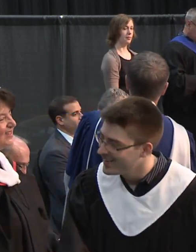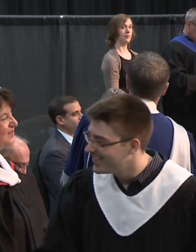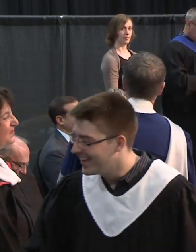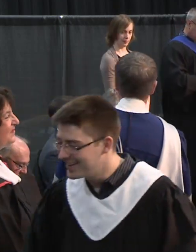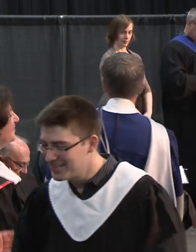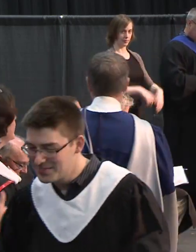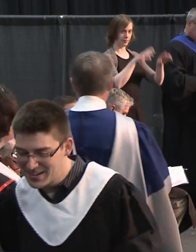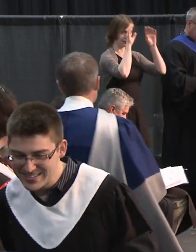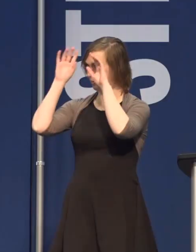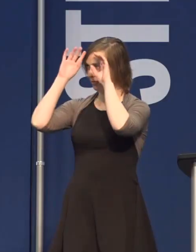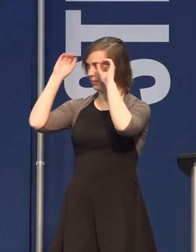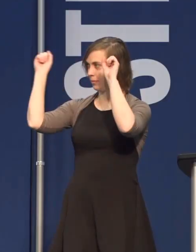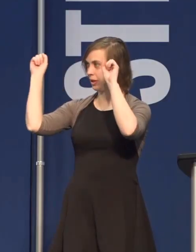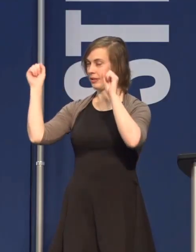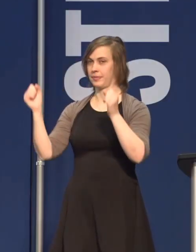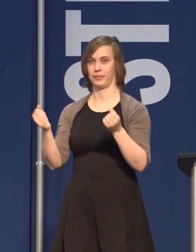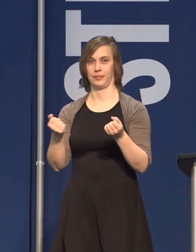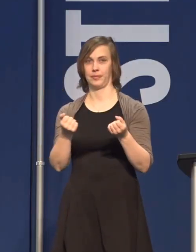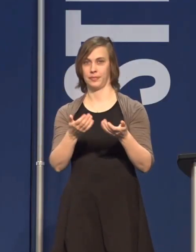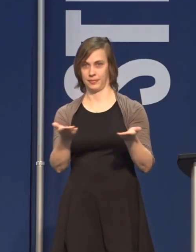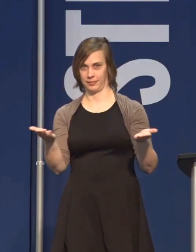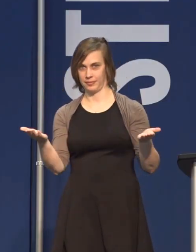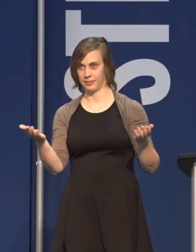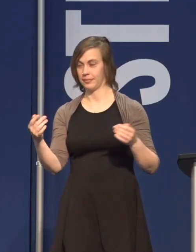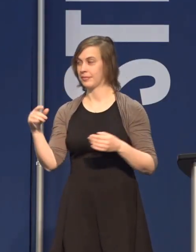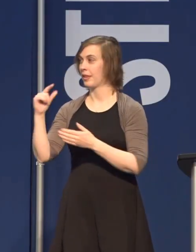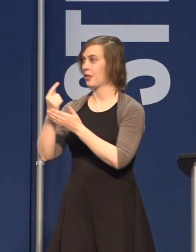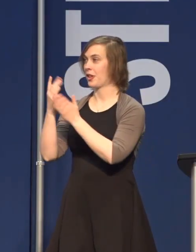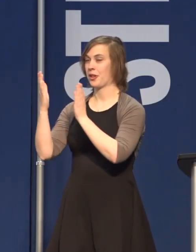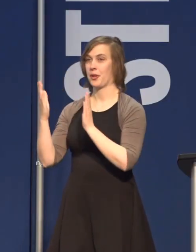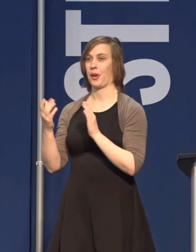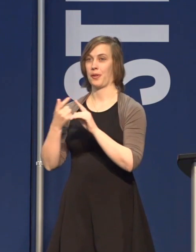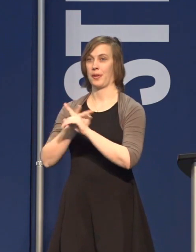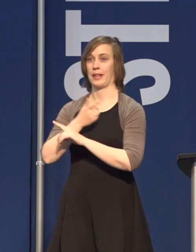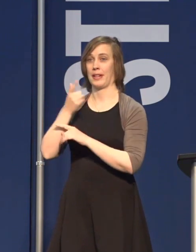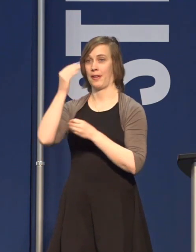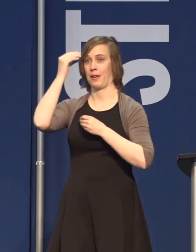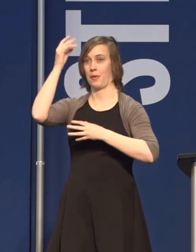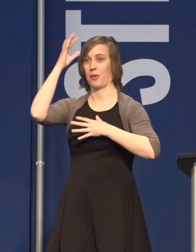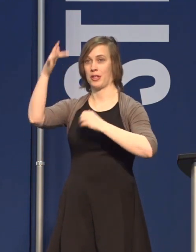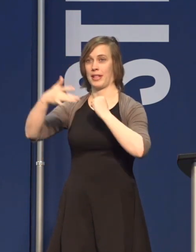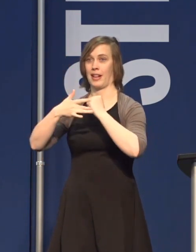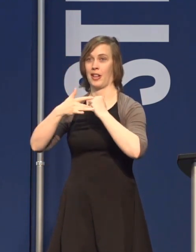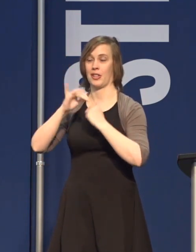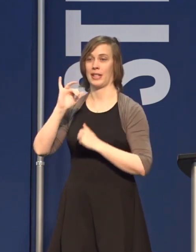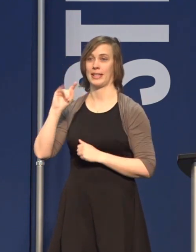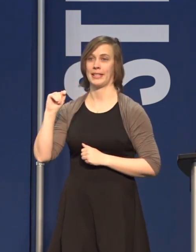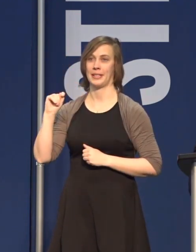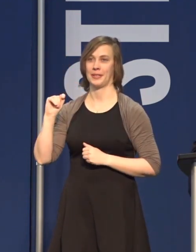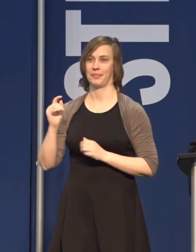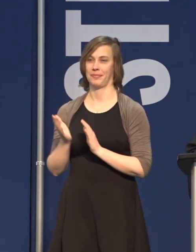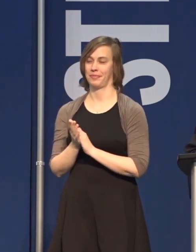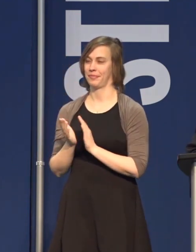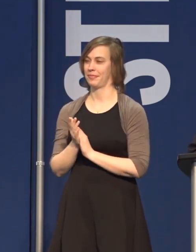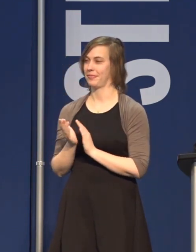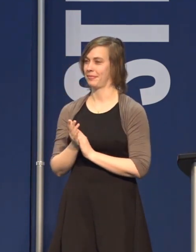Mr. President, ladies and gentlemen, the graduates in information technology.